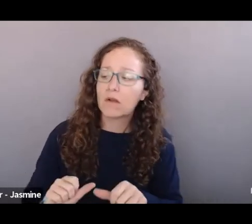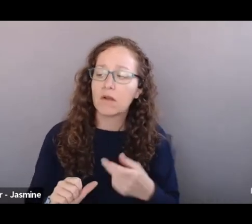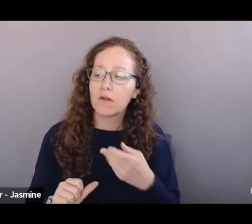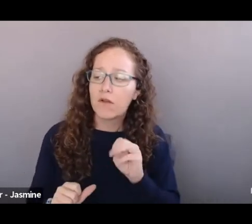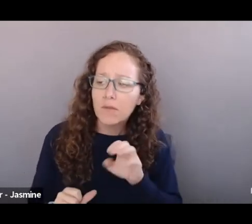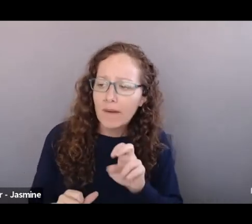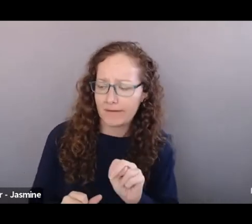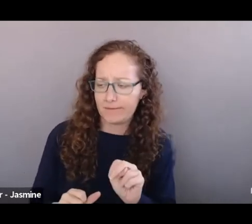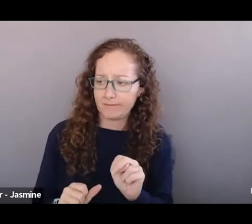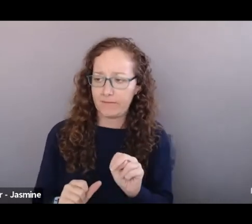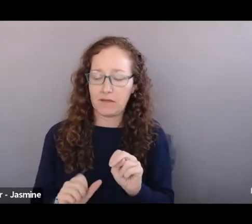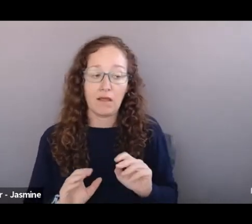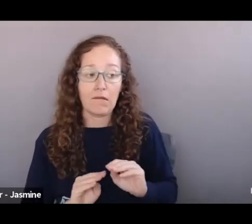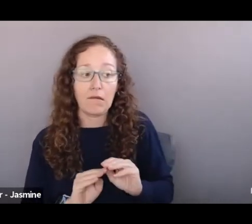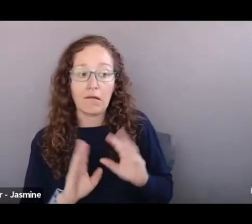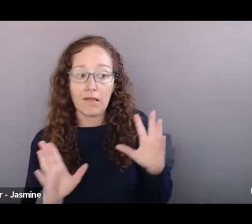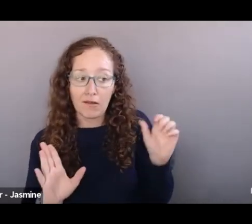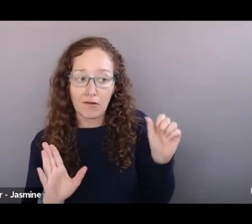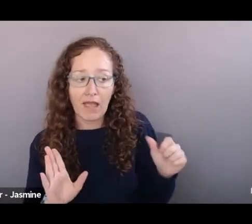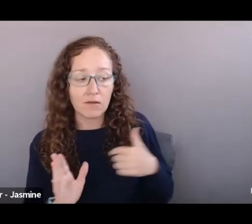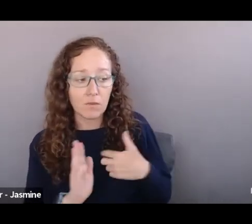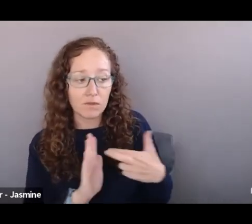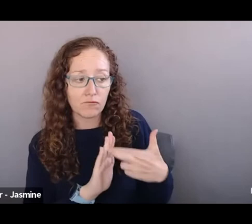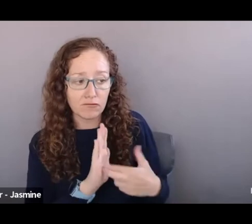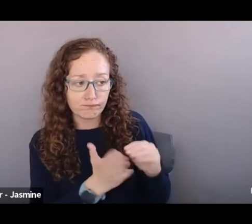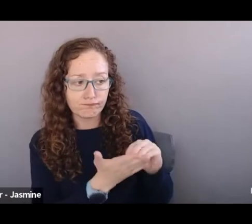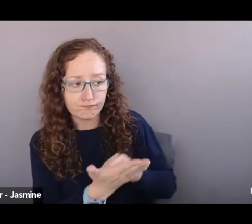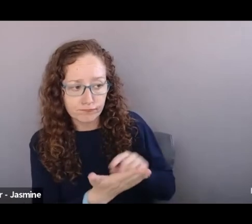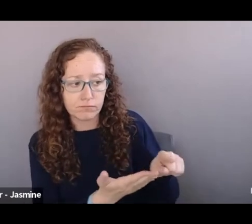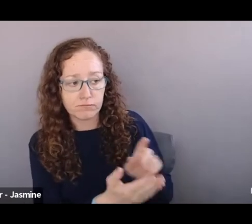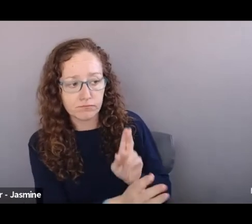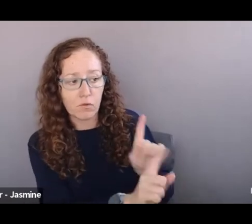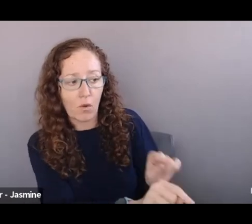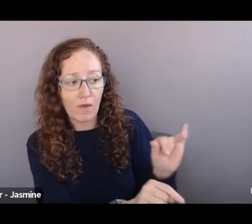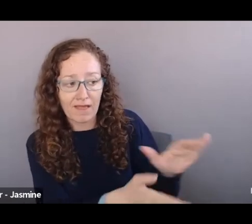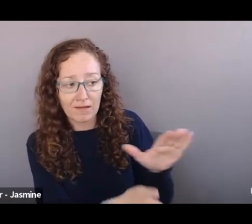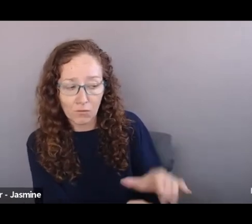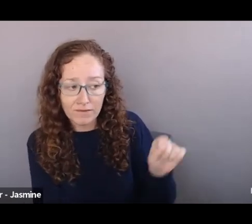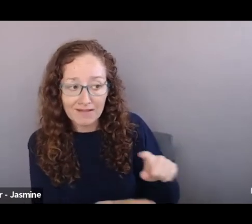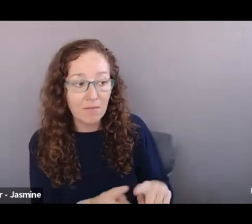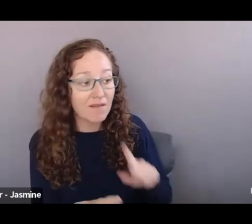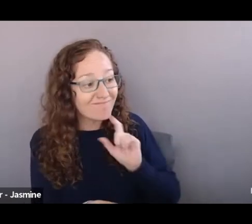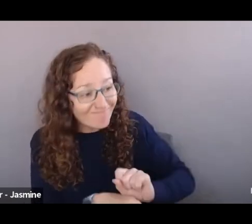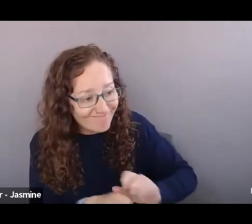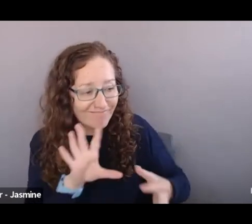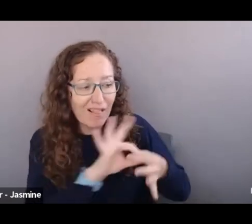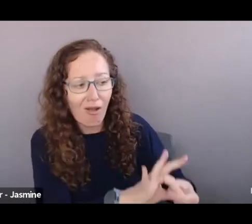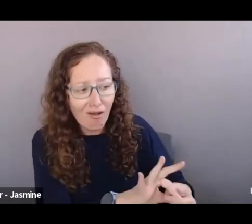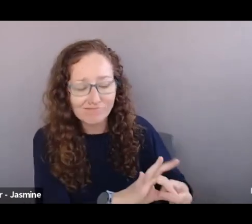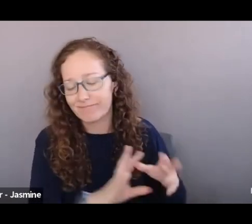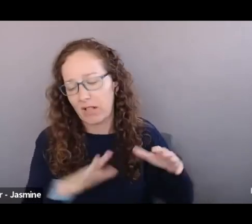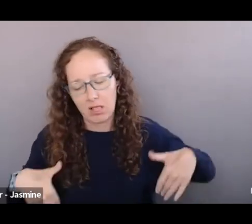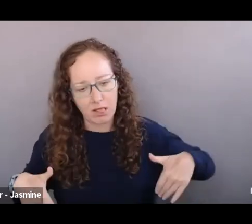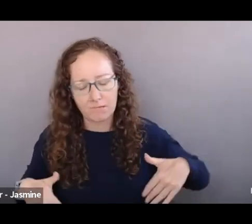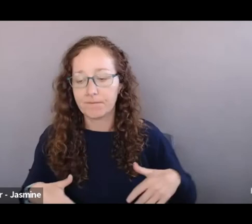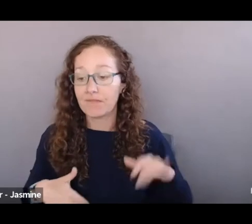school, we did not yet belong. I was born to a time of fire, a time of a little